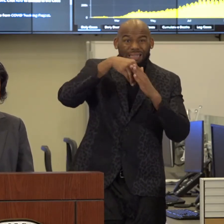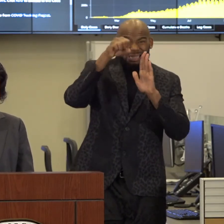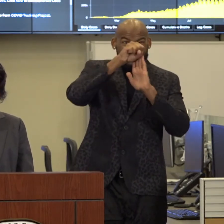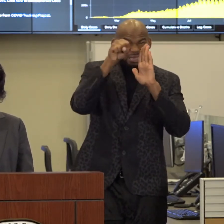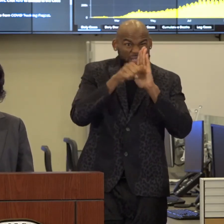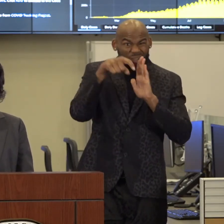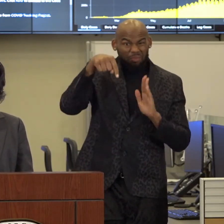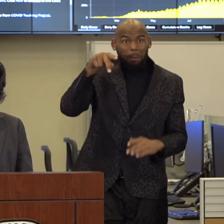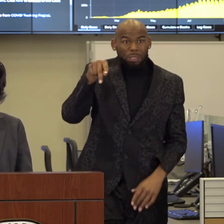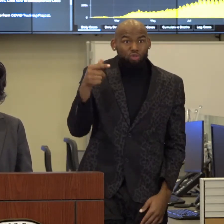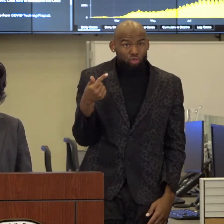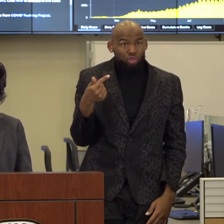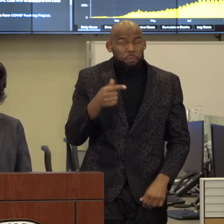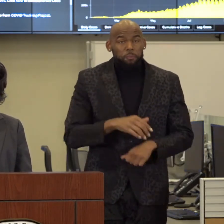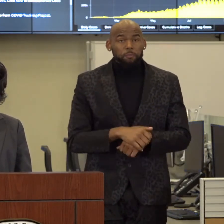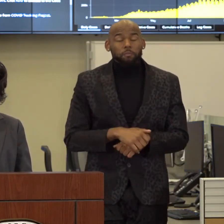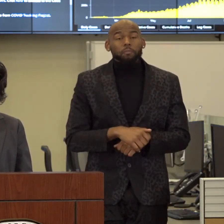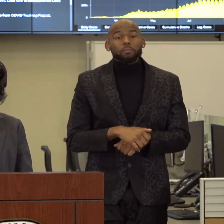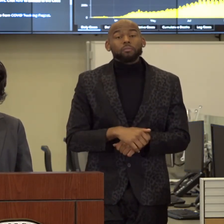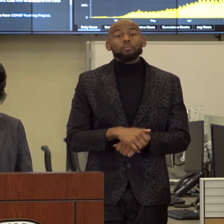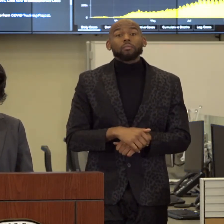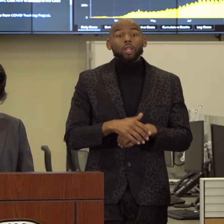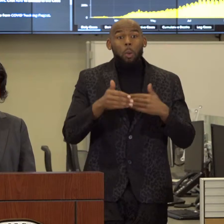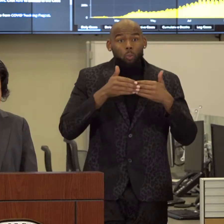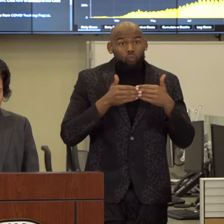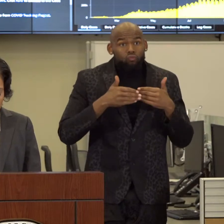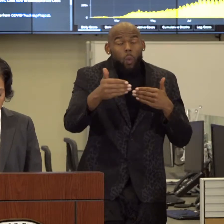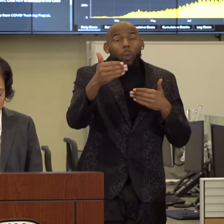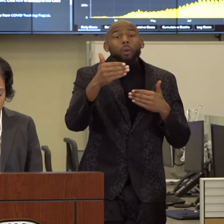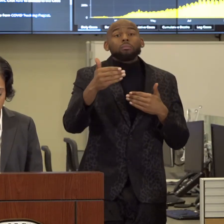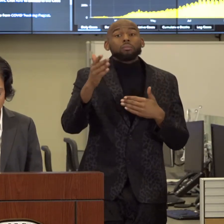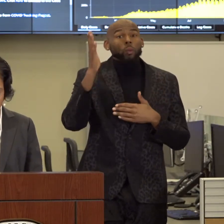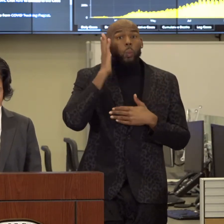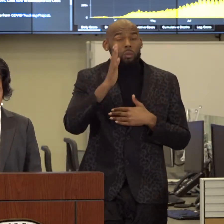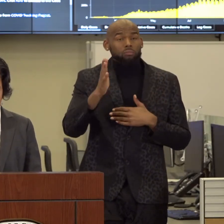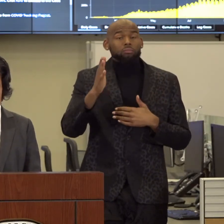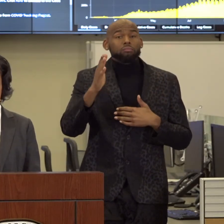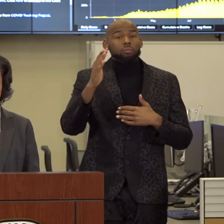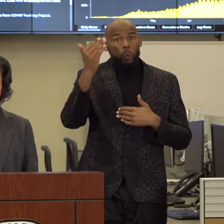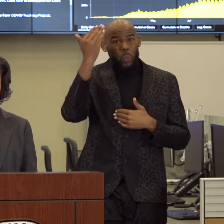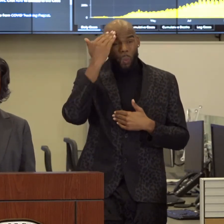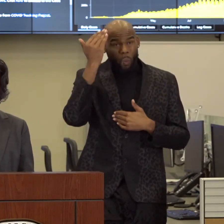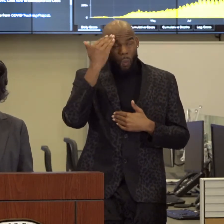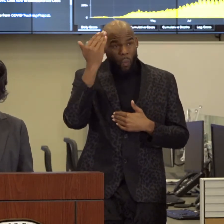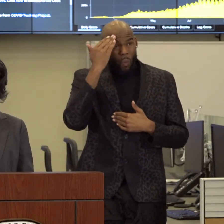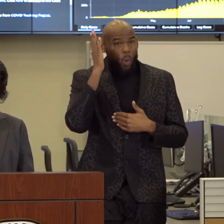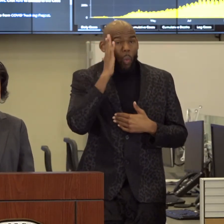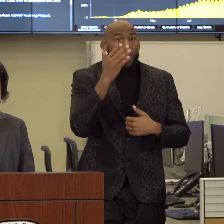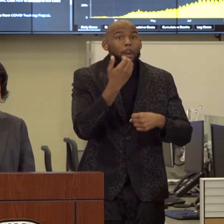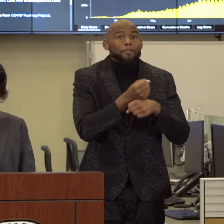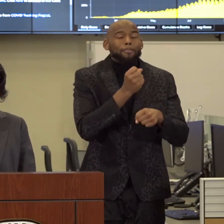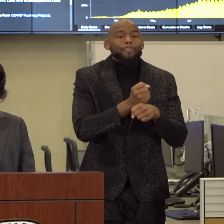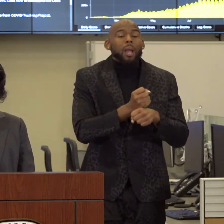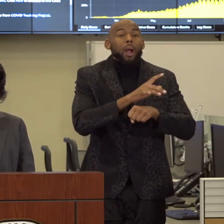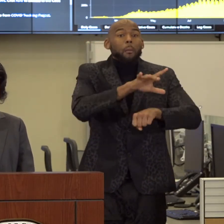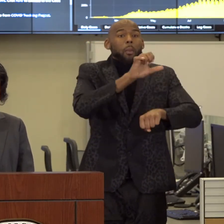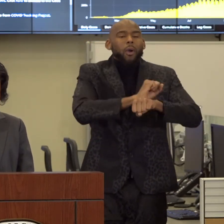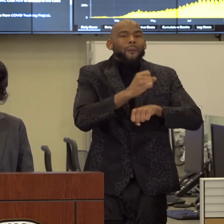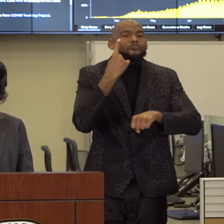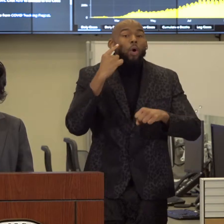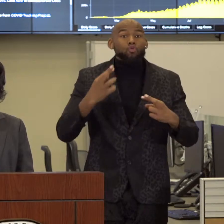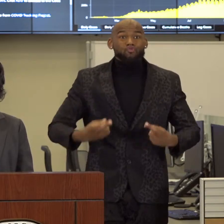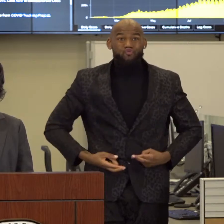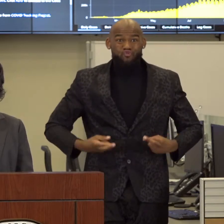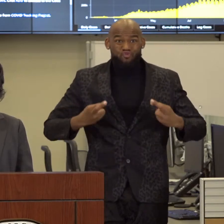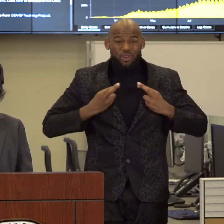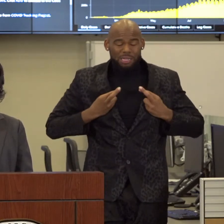as we announced last week, going forward, you should know that we will make vaccine appointments available to residents and those working